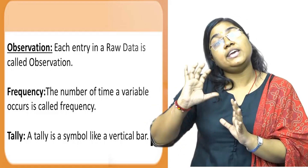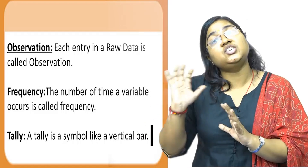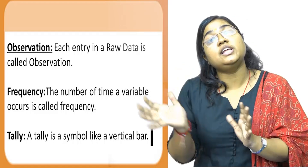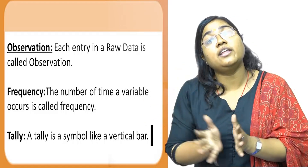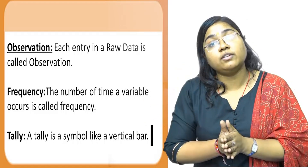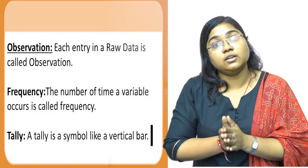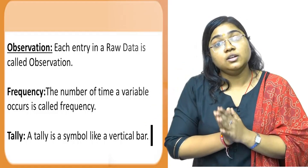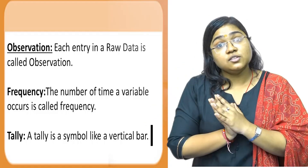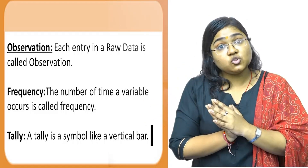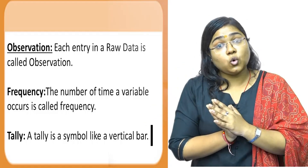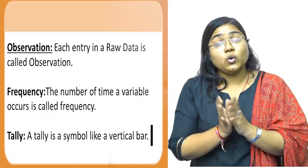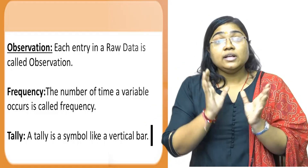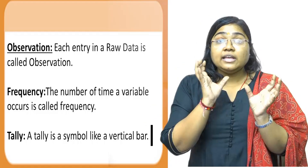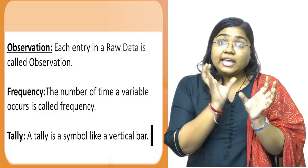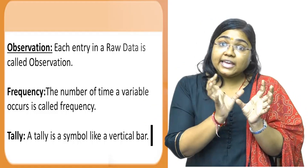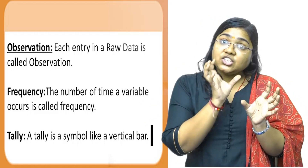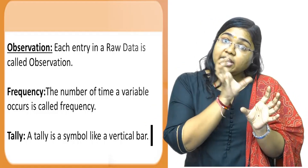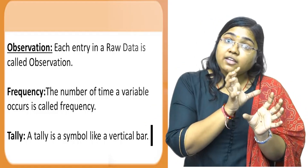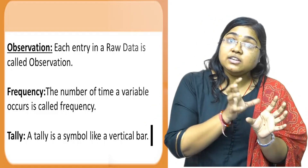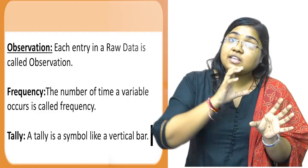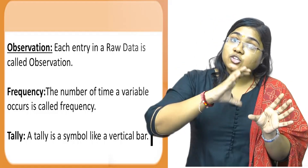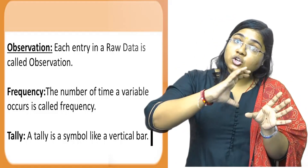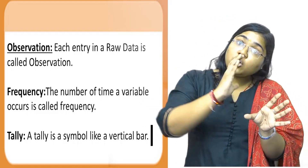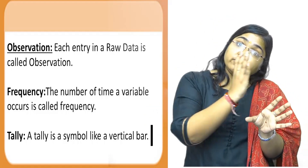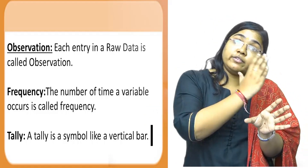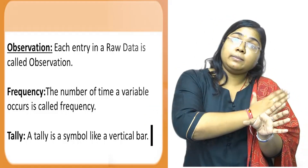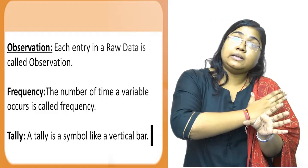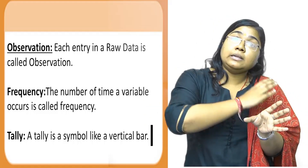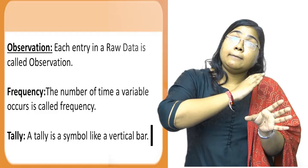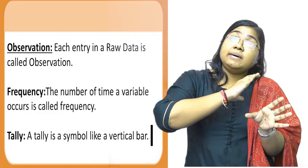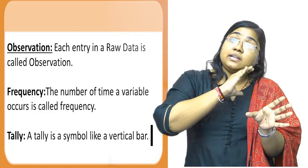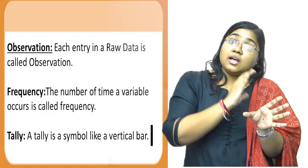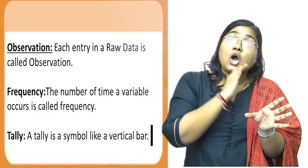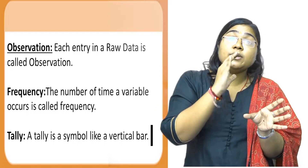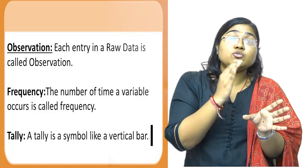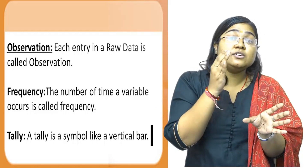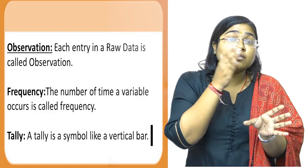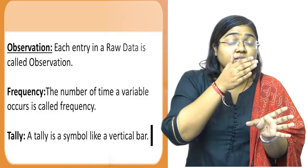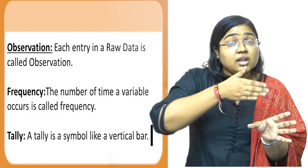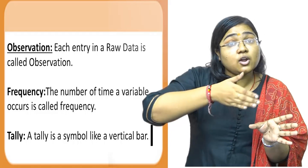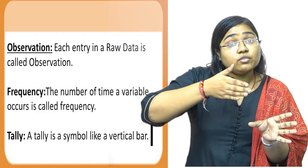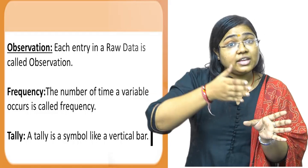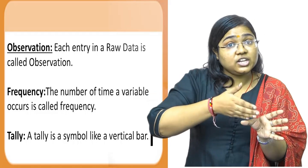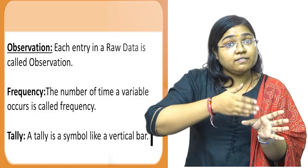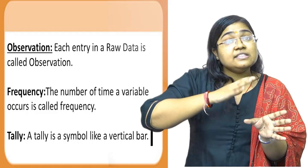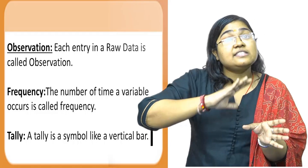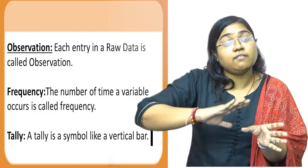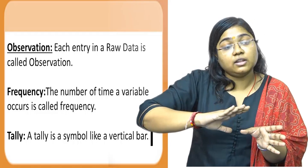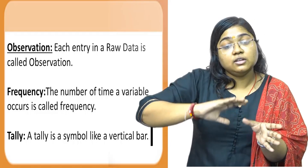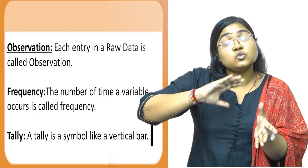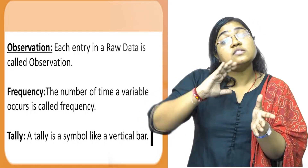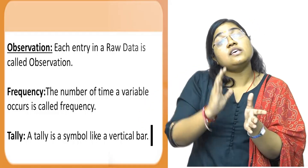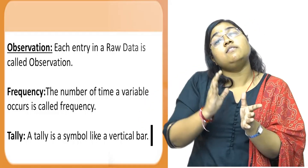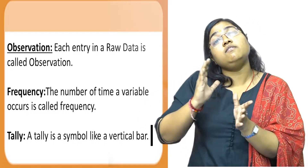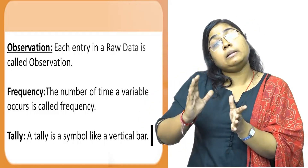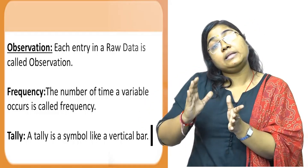of age 11. So age 11 is actually your variable, but how many students there are of the age 11?